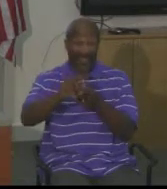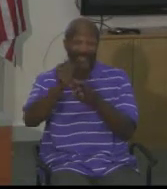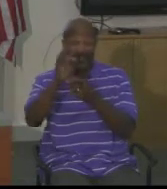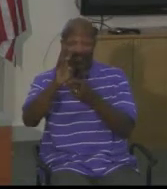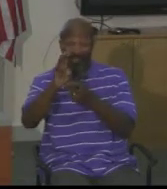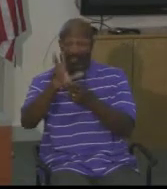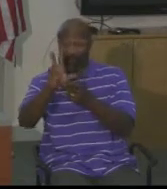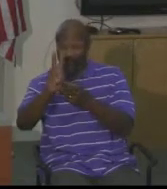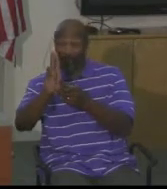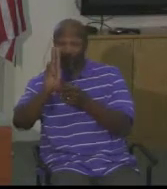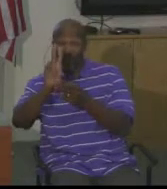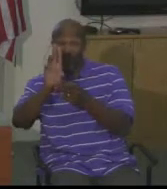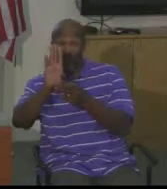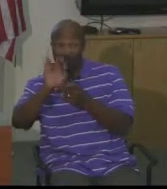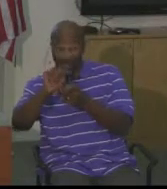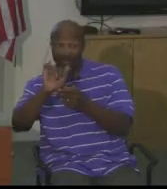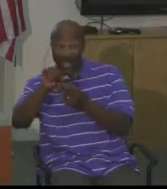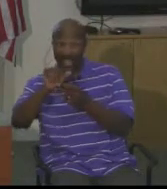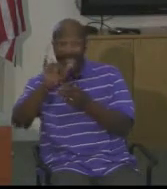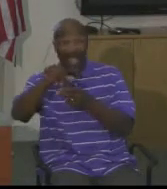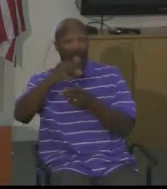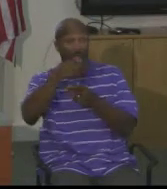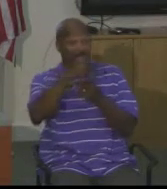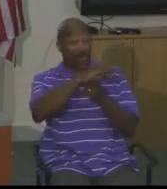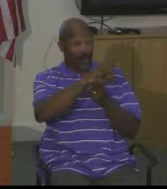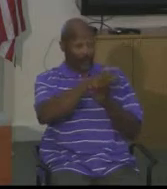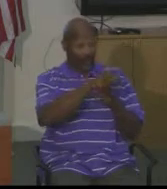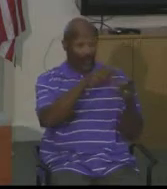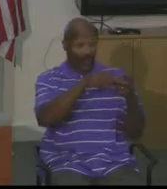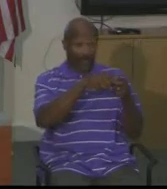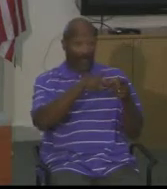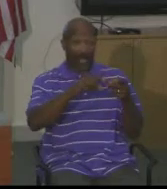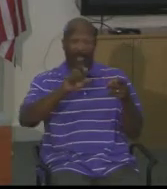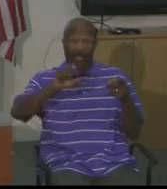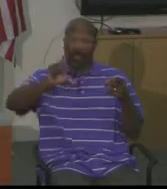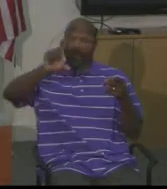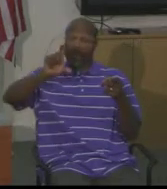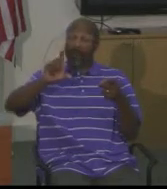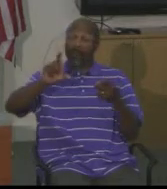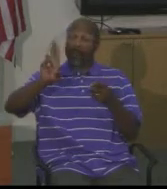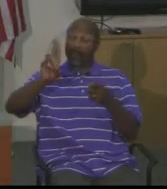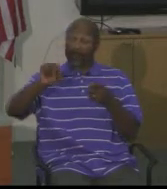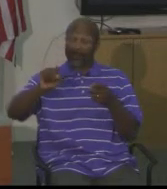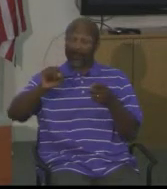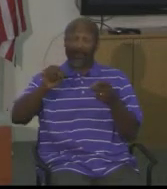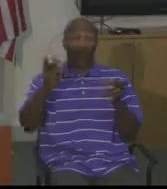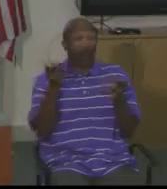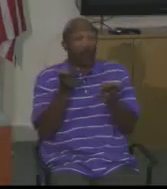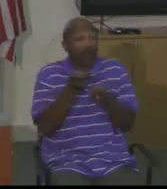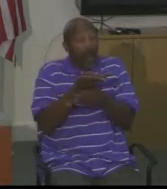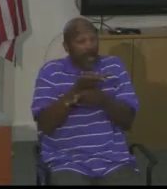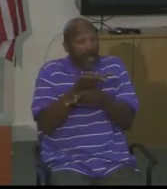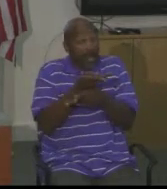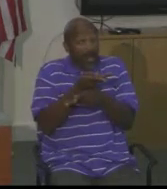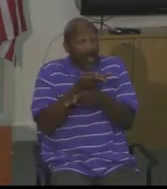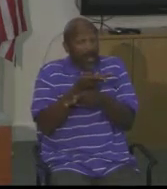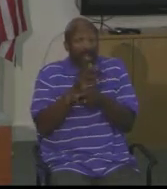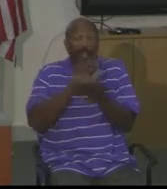16-bit, 32-bit. You take the hertz, and you take the width of the bus, and you multiply them